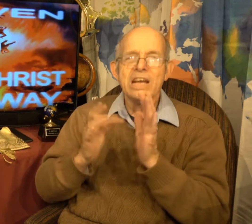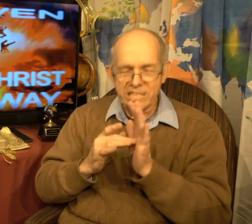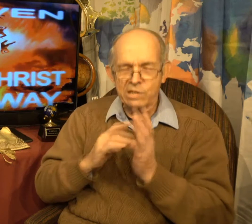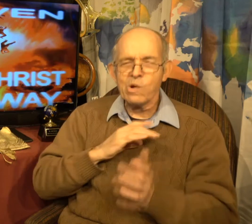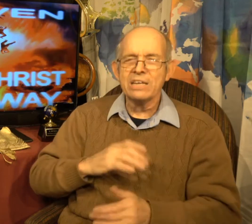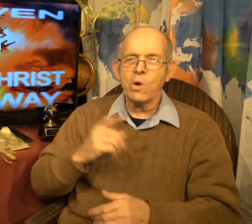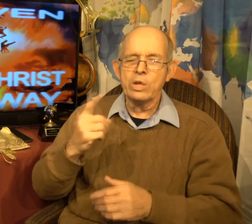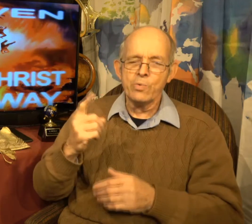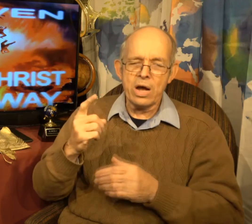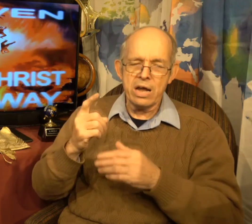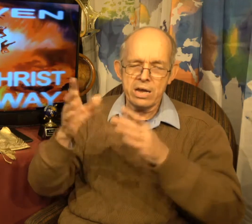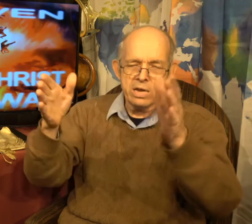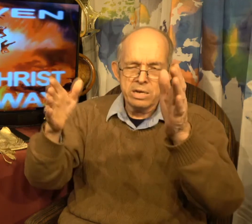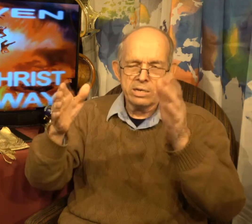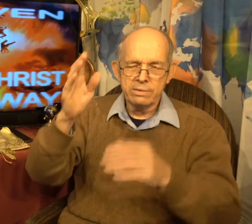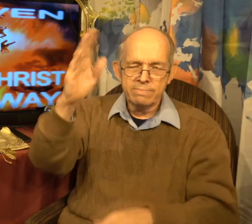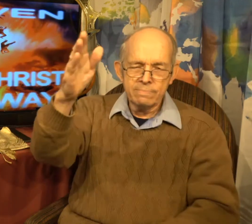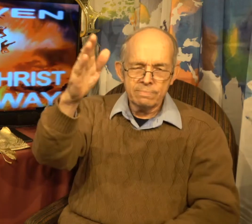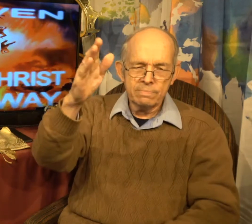Jesus Christ all the way.